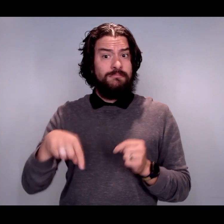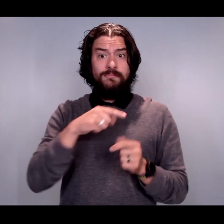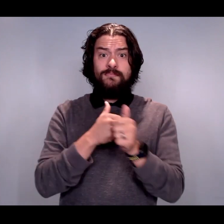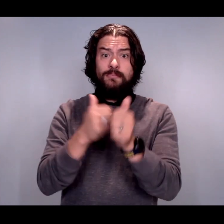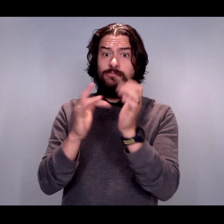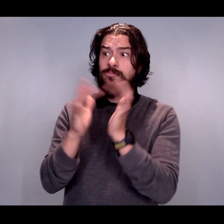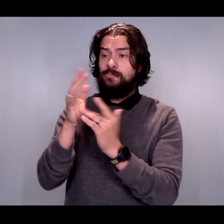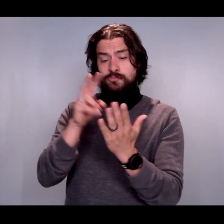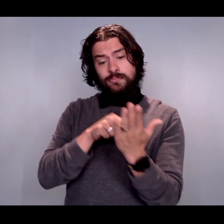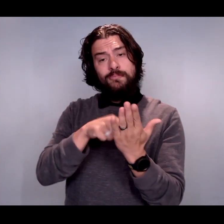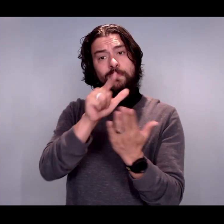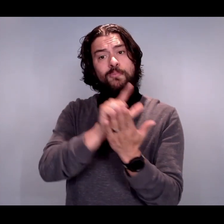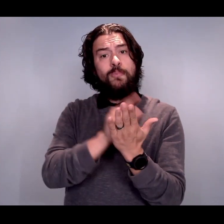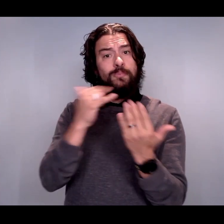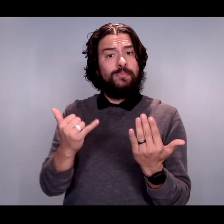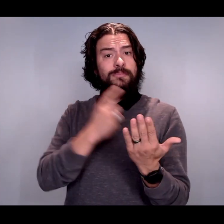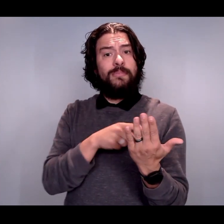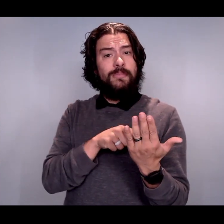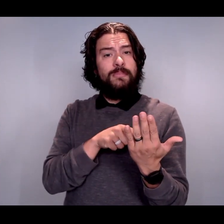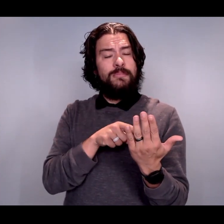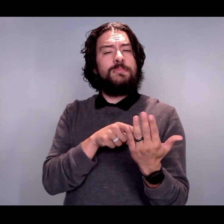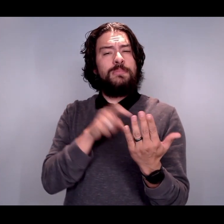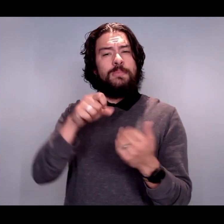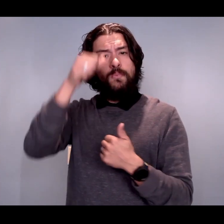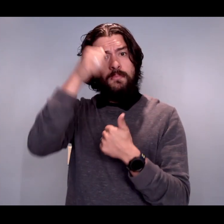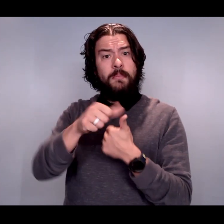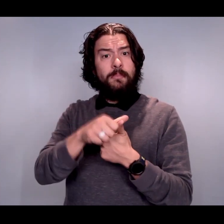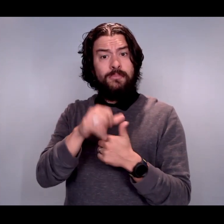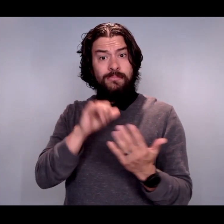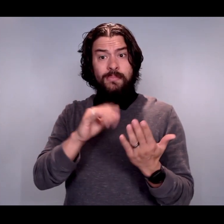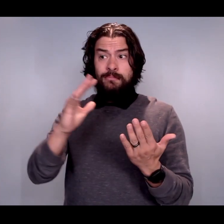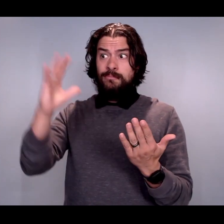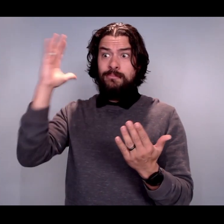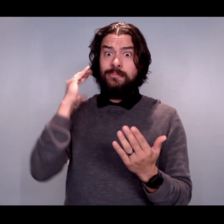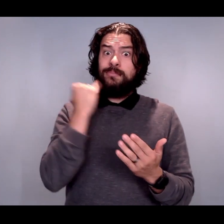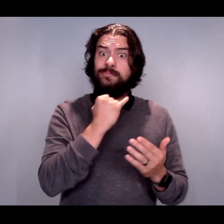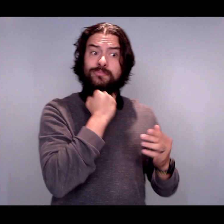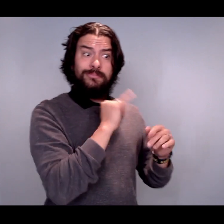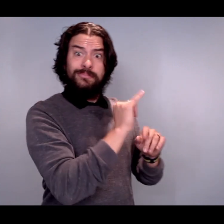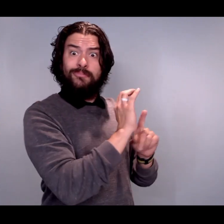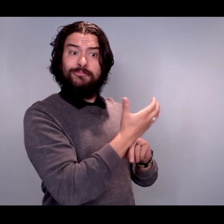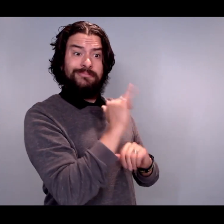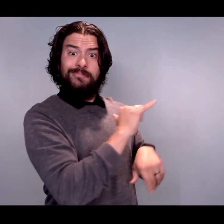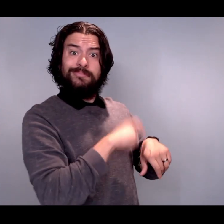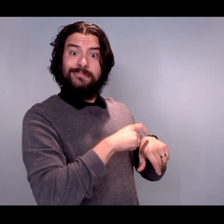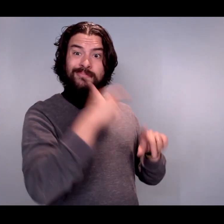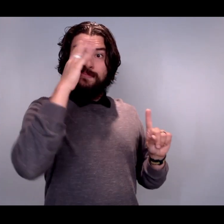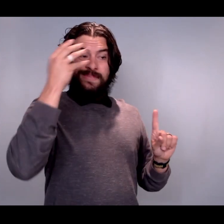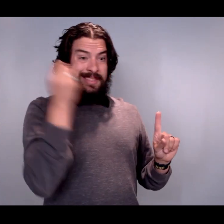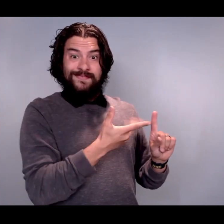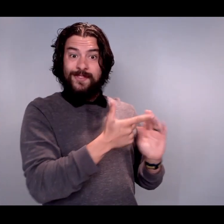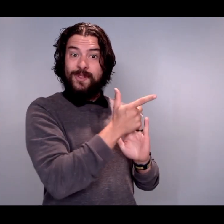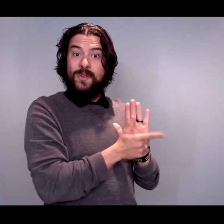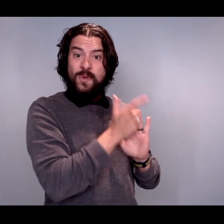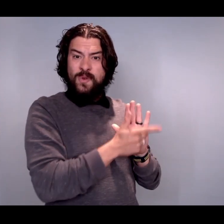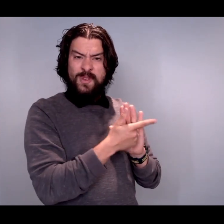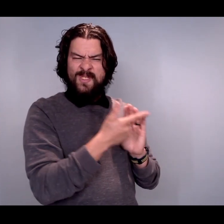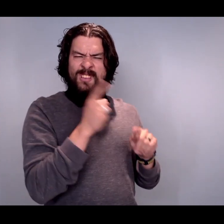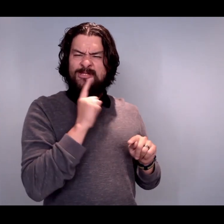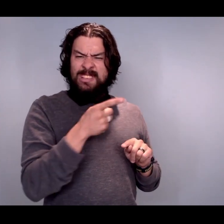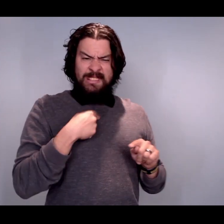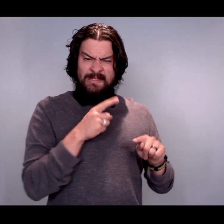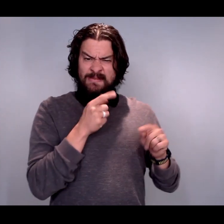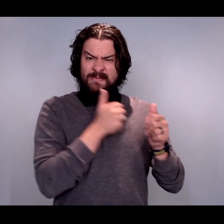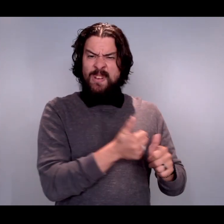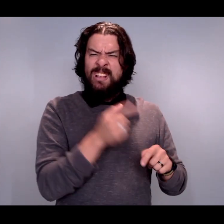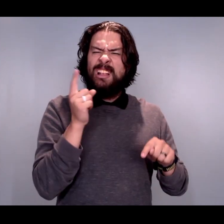today, we need to remember they were given to Israel in their ancient cultural setting. You couldn't follow many of them even if you tried.